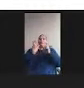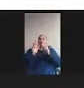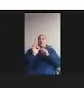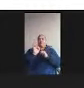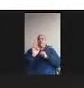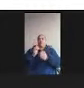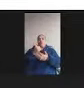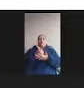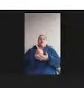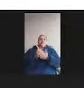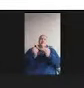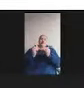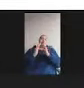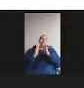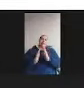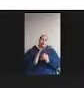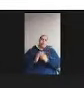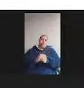the House.